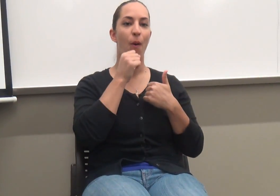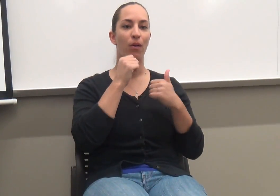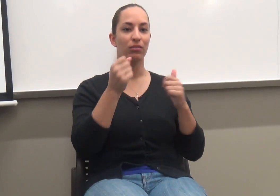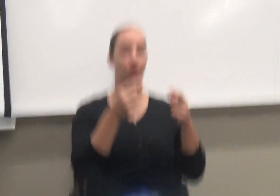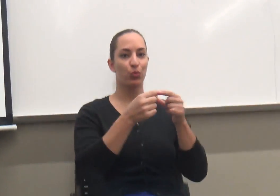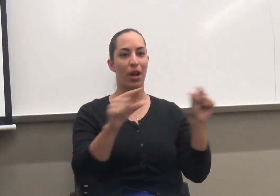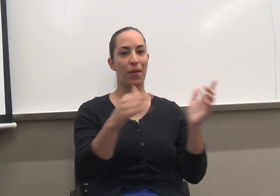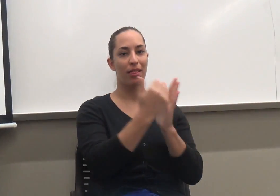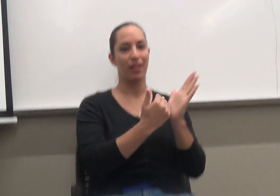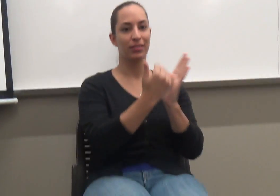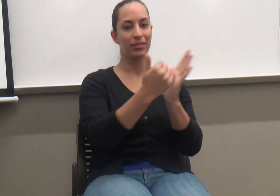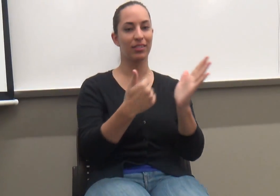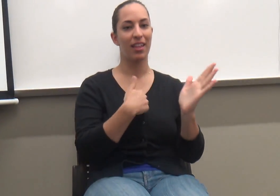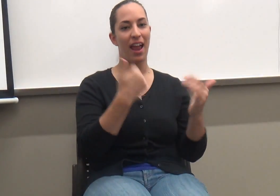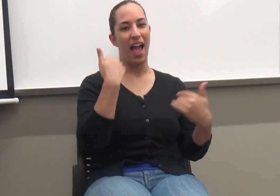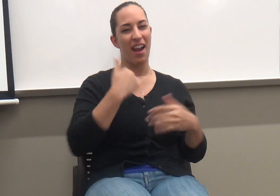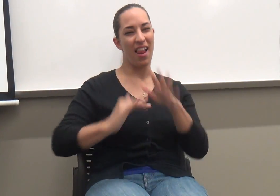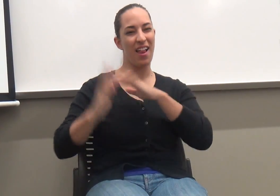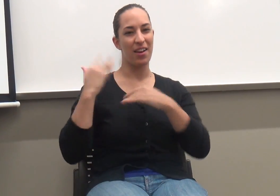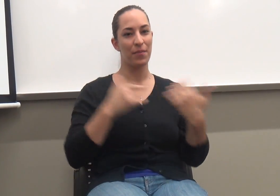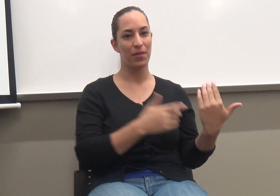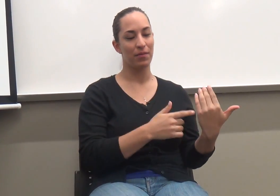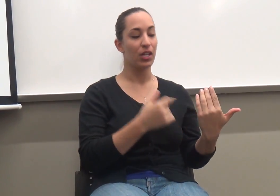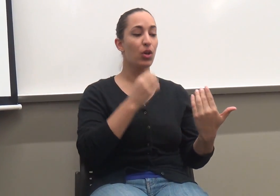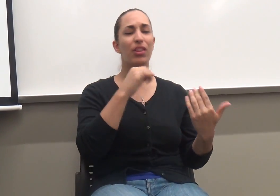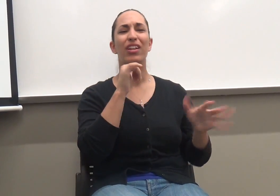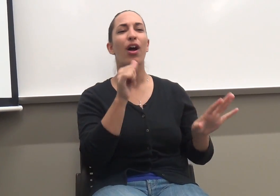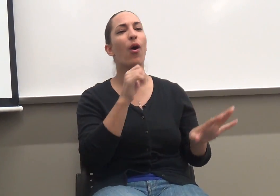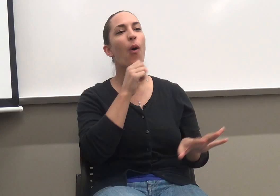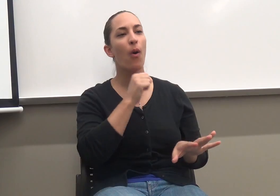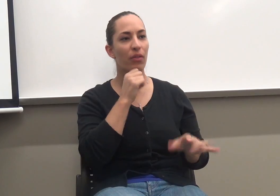So this first one, so I haven't done these lectures for a while, but